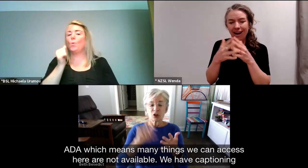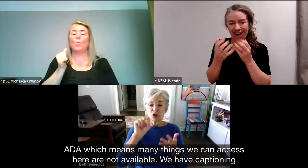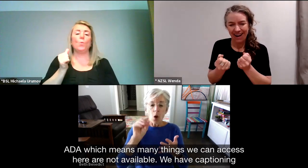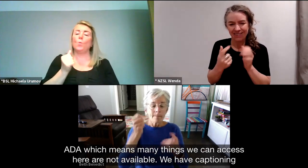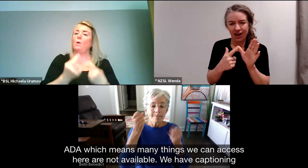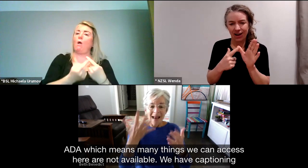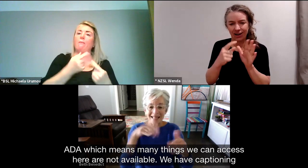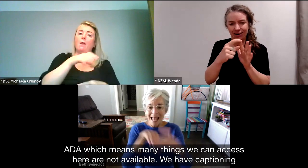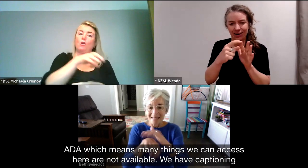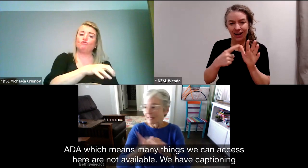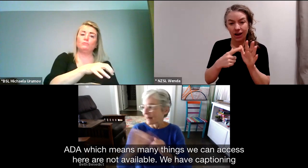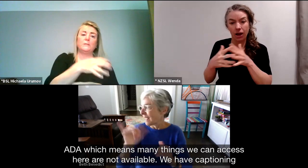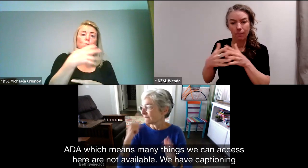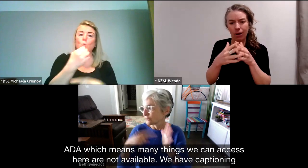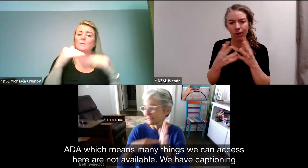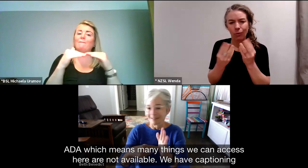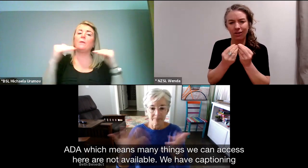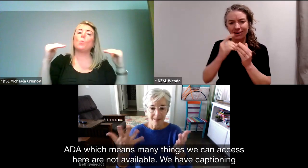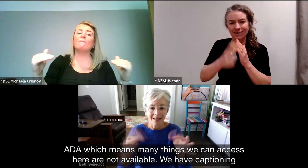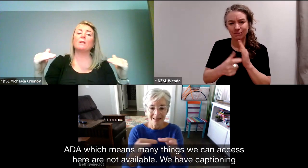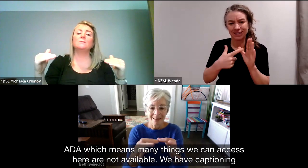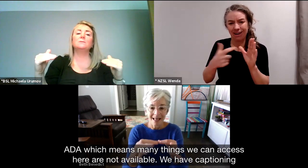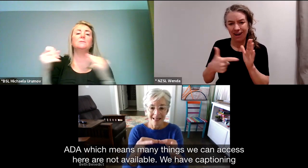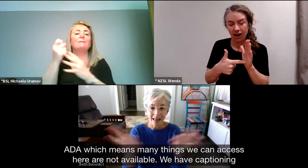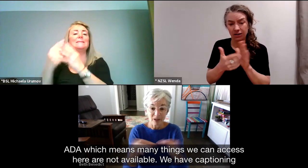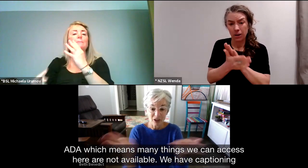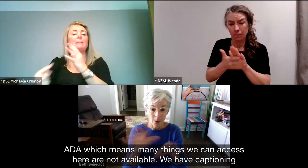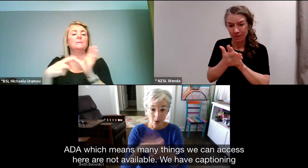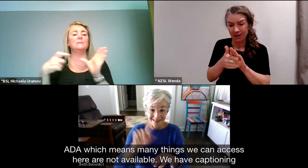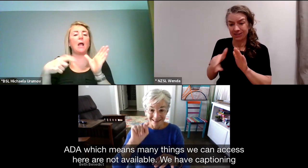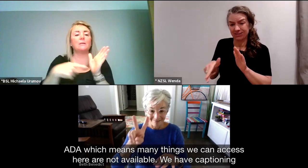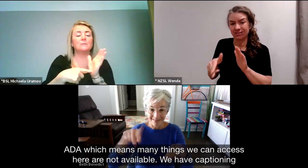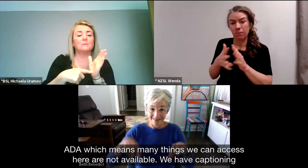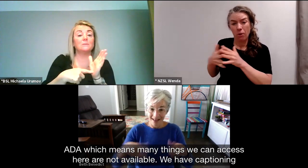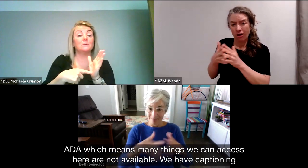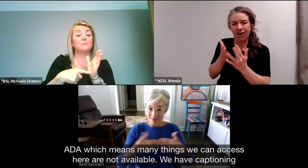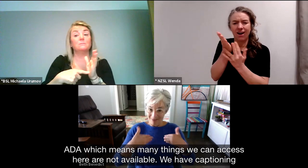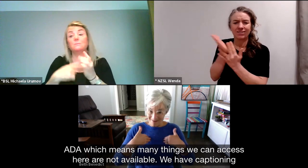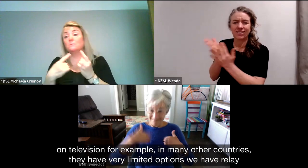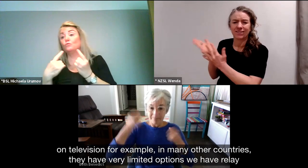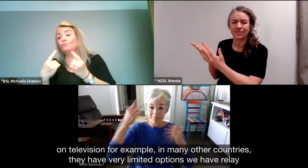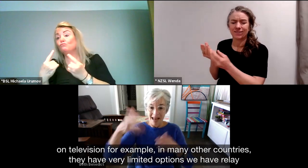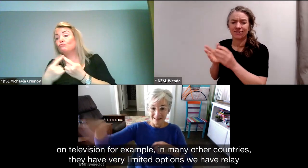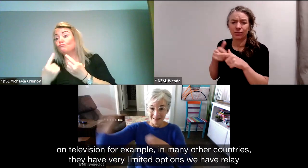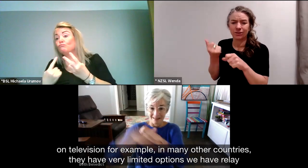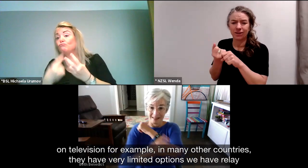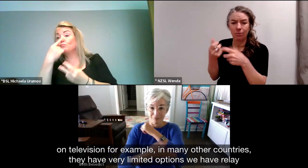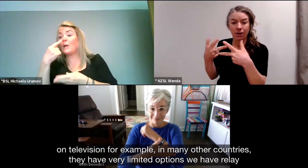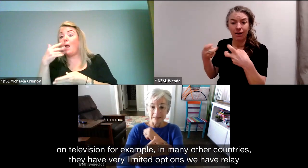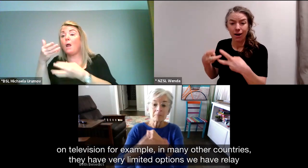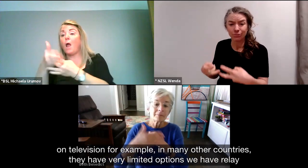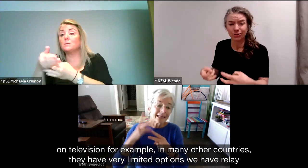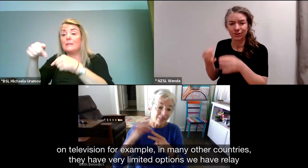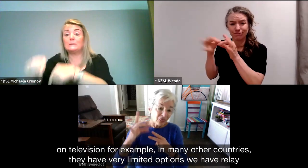ADA, which means that many things that we can access here are not available everywhere else. So we have captioning on television, for example,